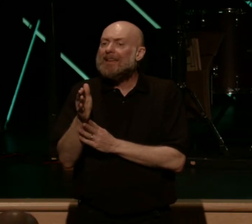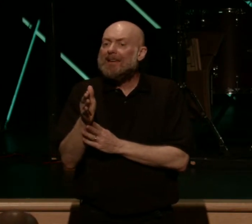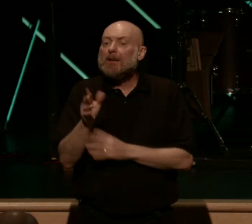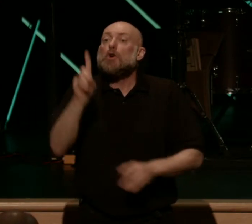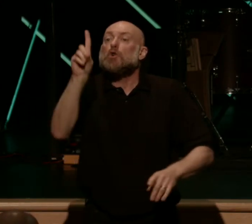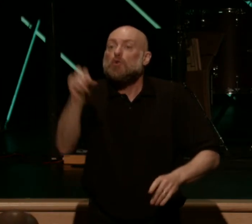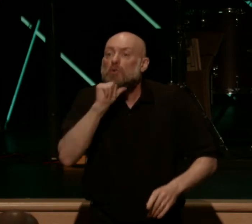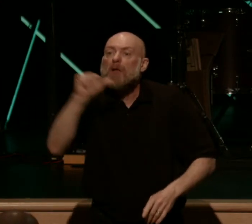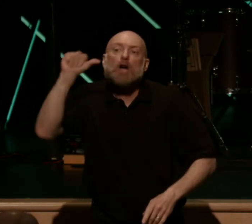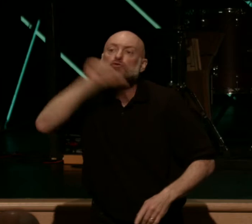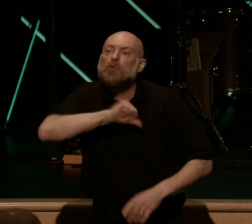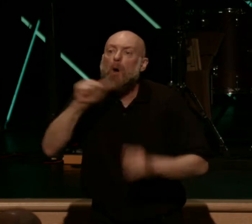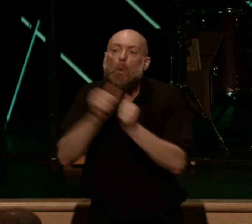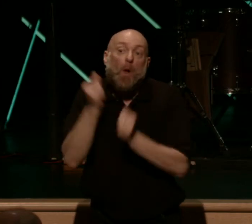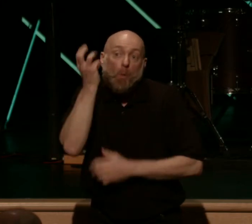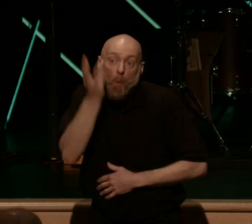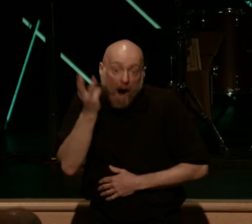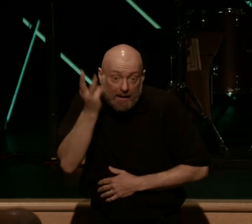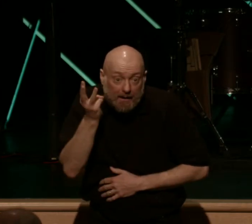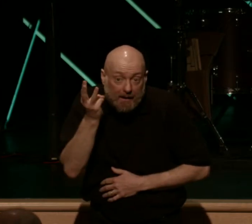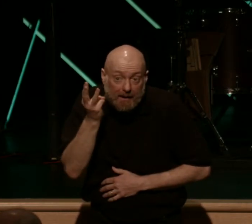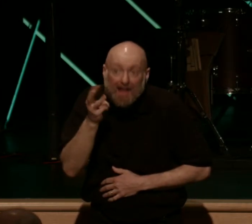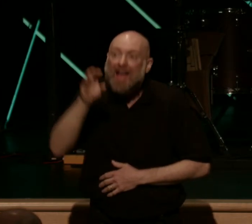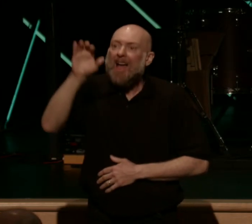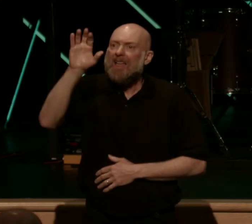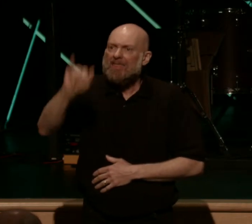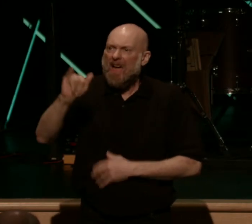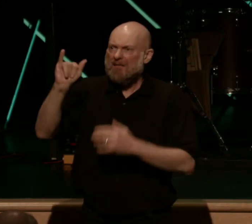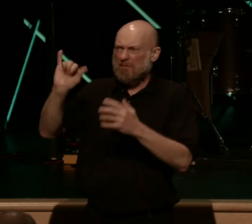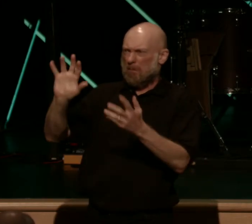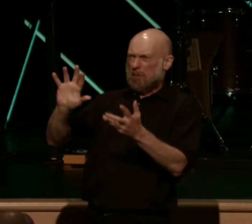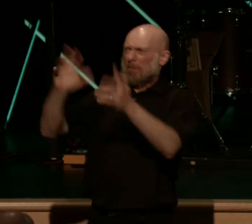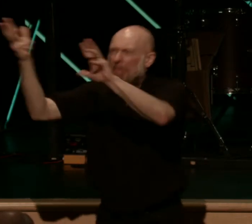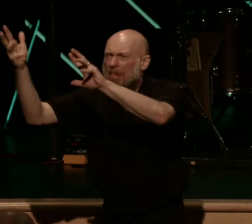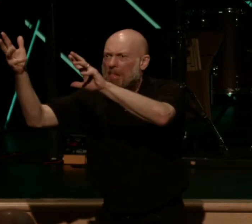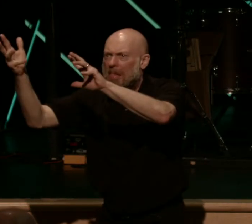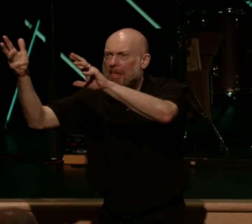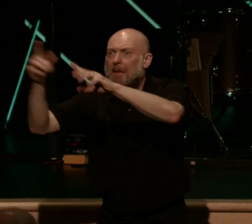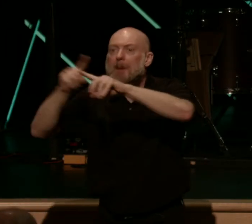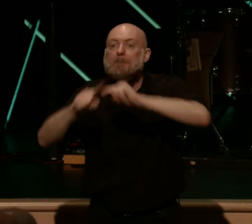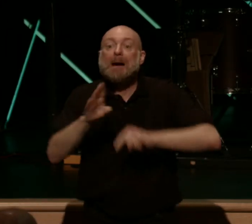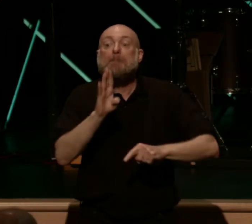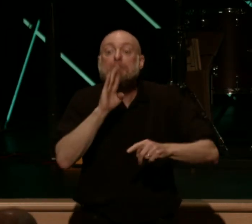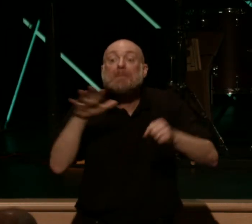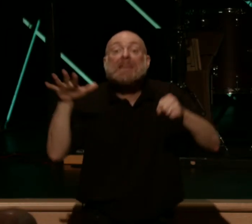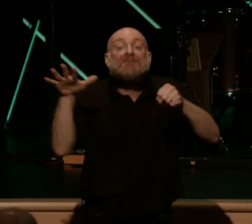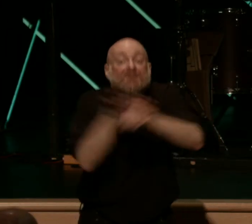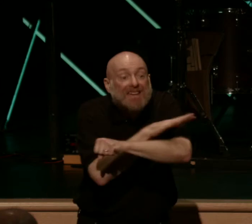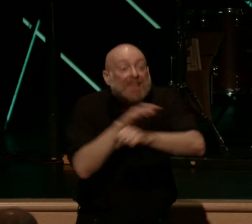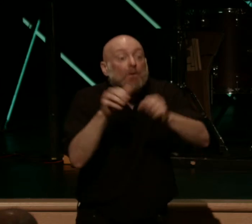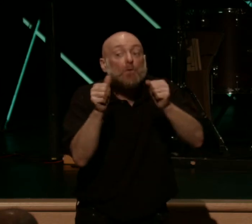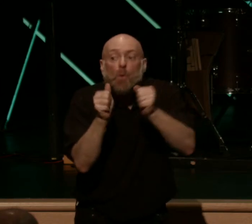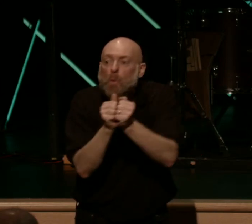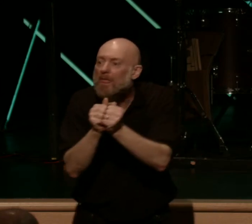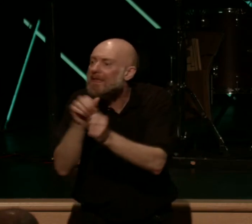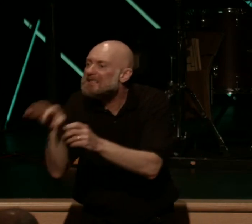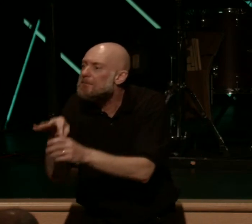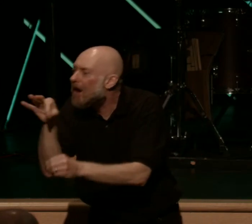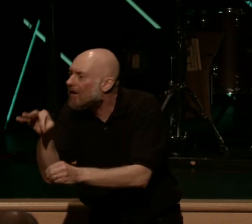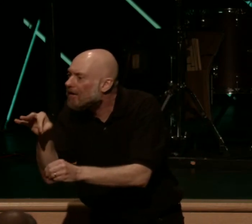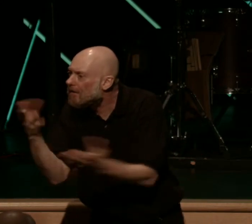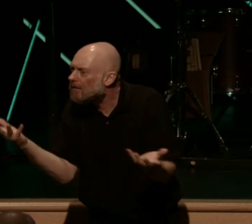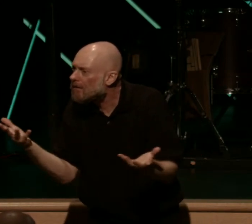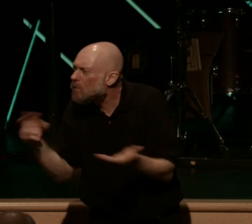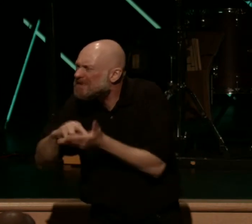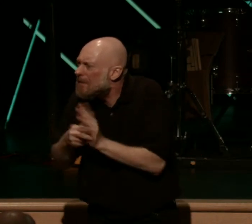And do not get drunk with wine, for that is debauchery, but be filled with the Spirit. And so